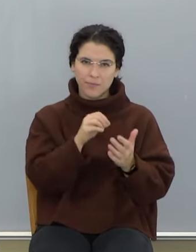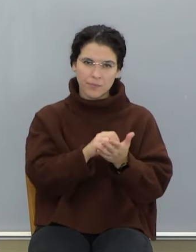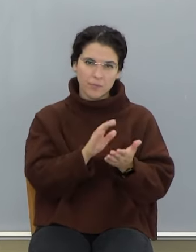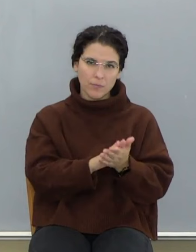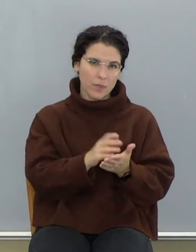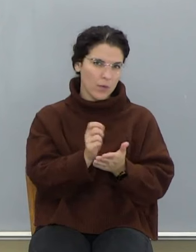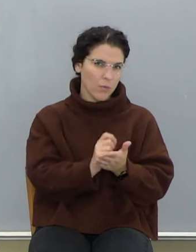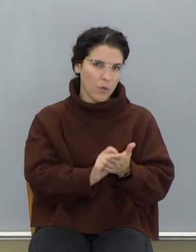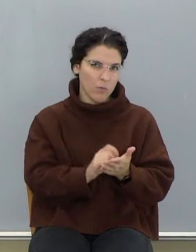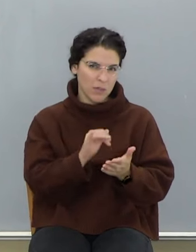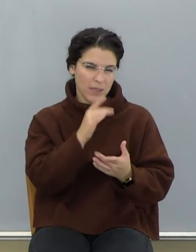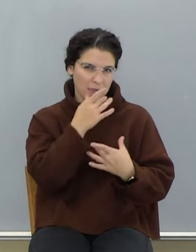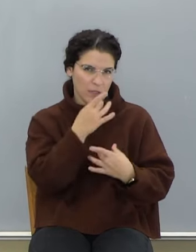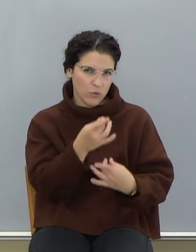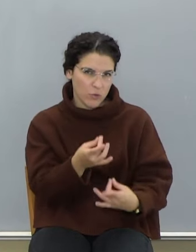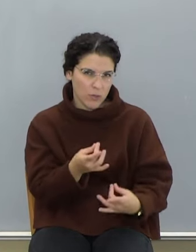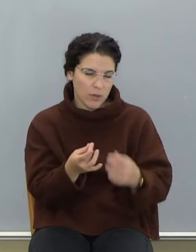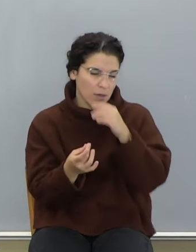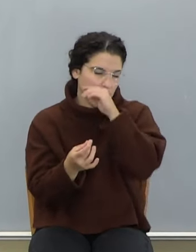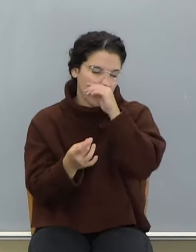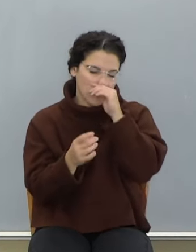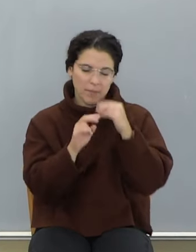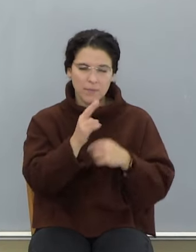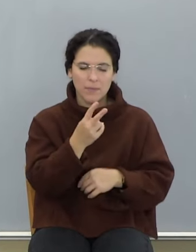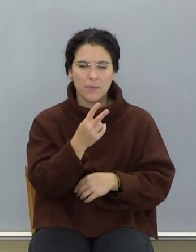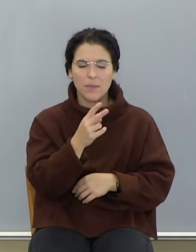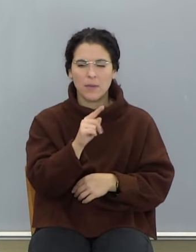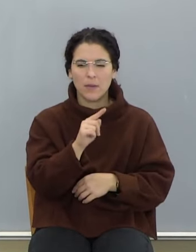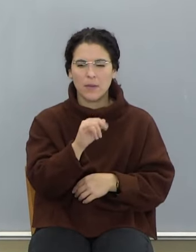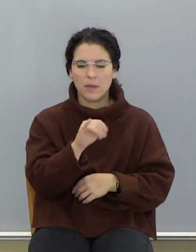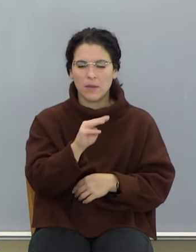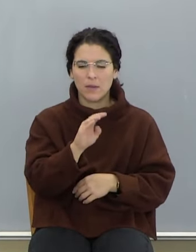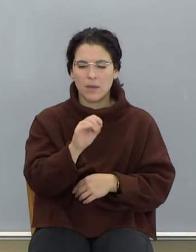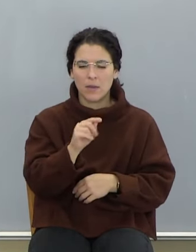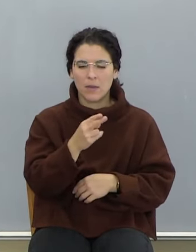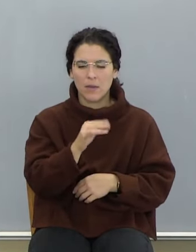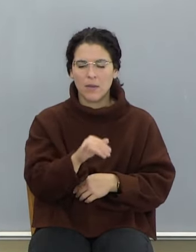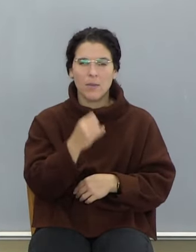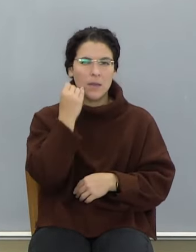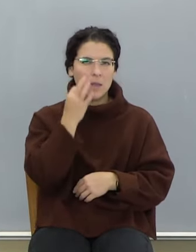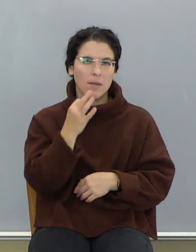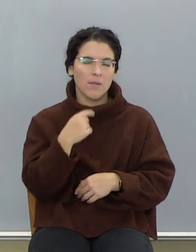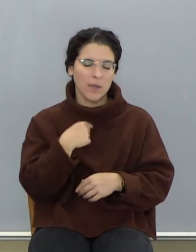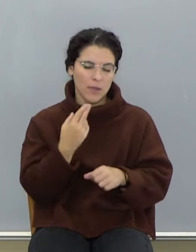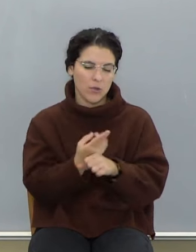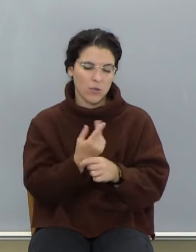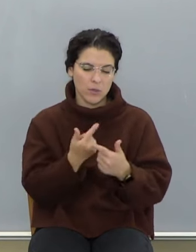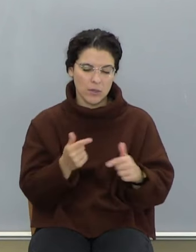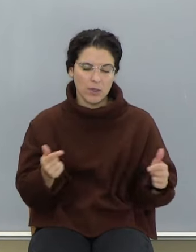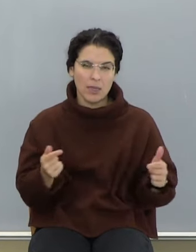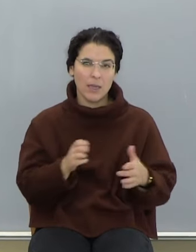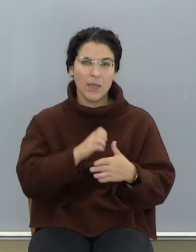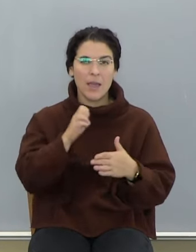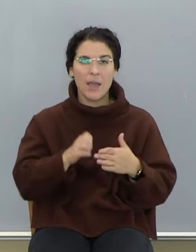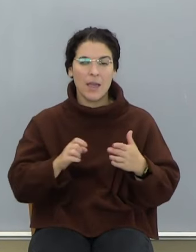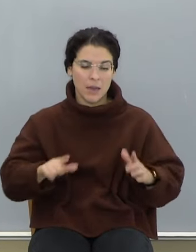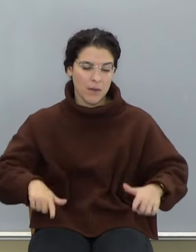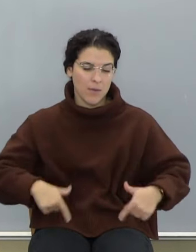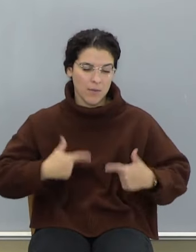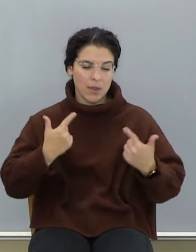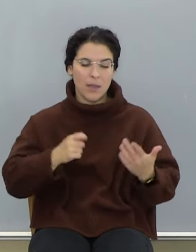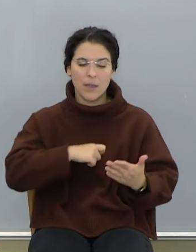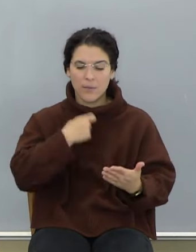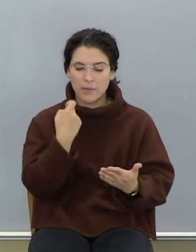wrote. Isn't that interesting that in 2 Timothy, if I'll use the language end-of-life